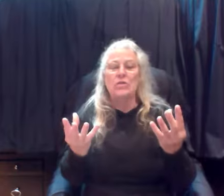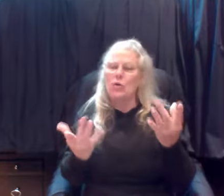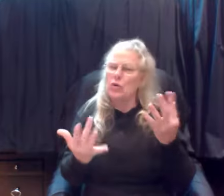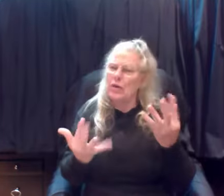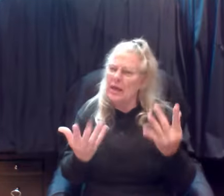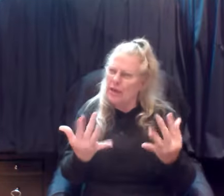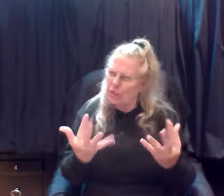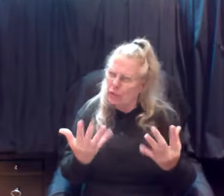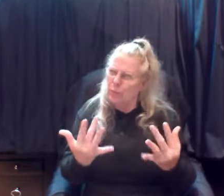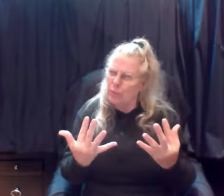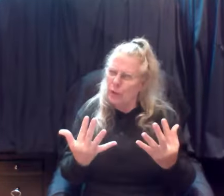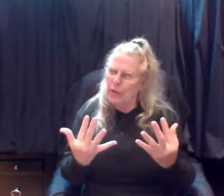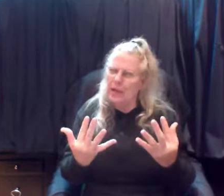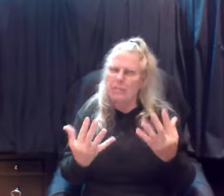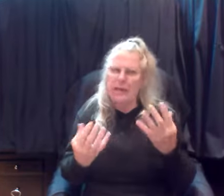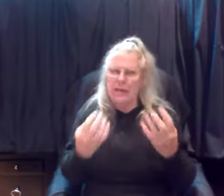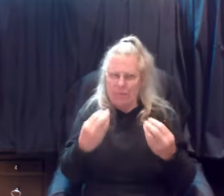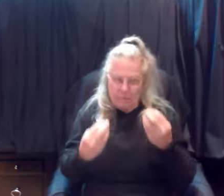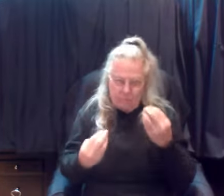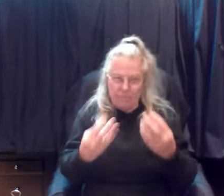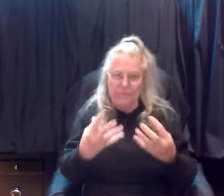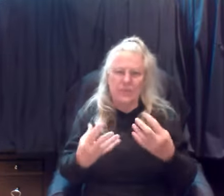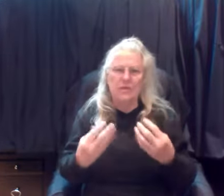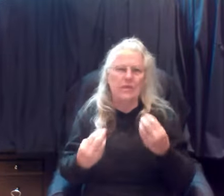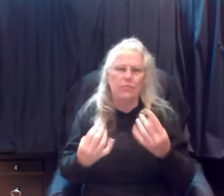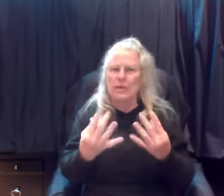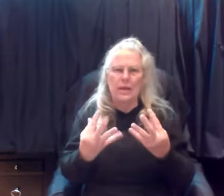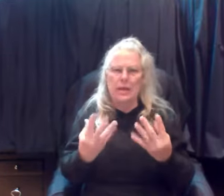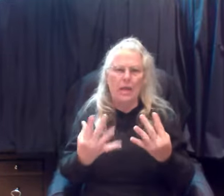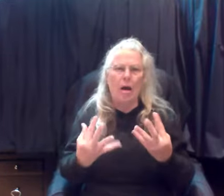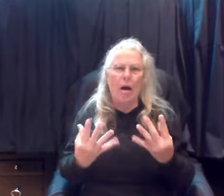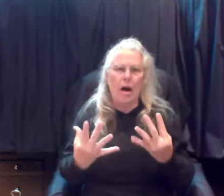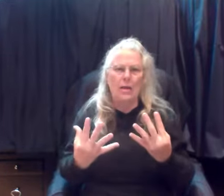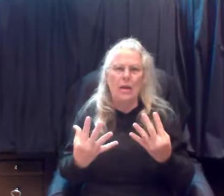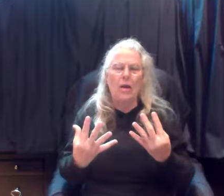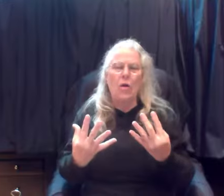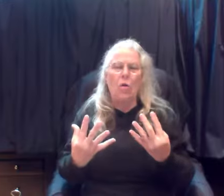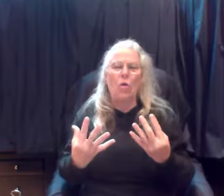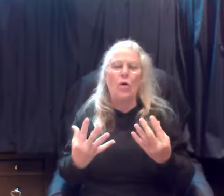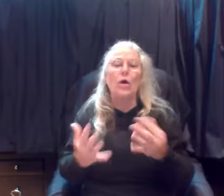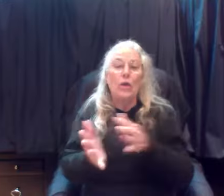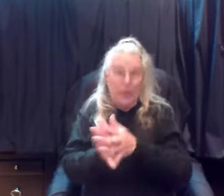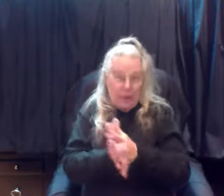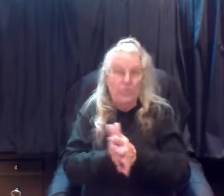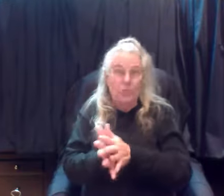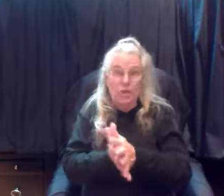you can either do burning. Meaning to really get hot. Or energetic.